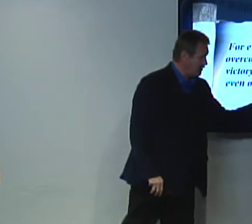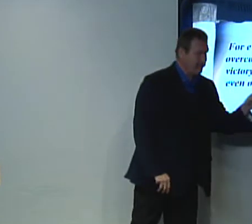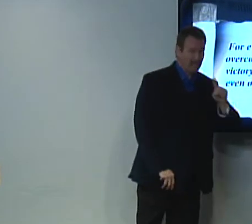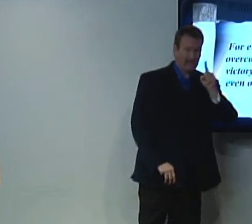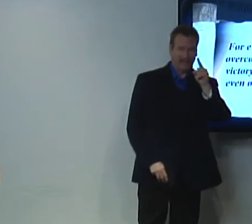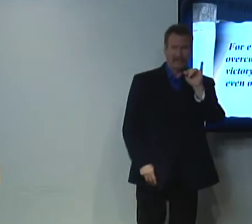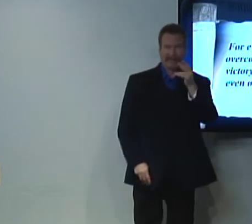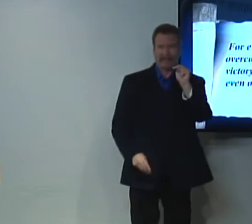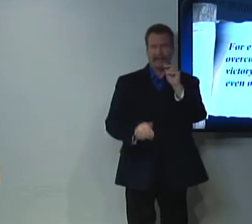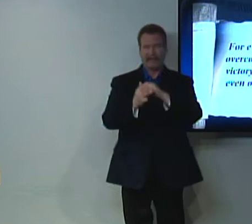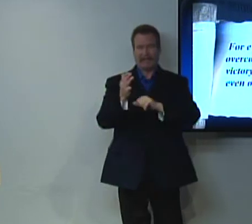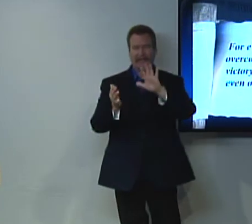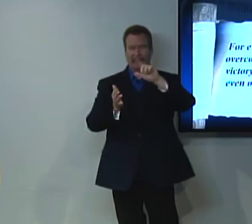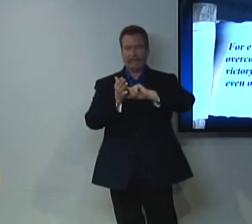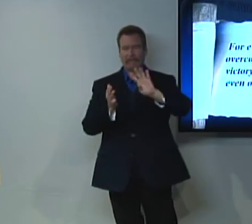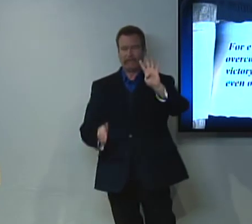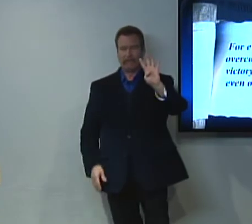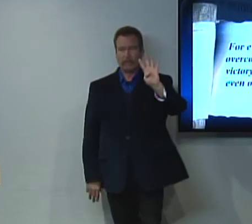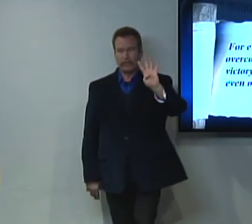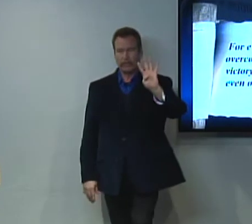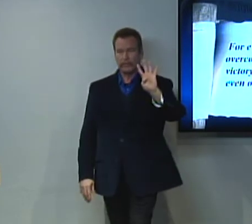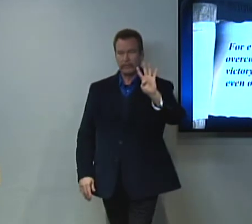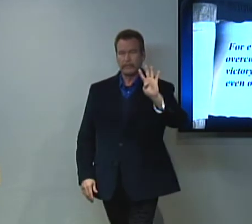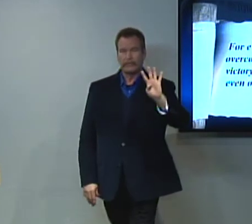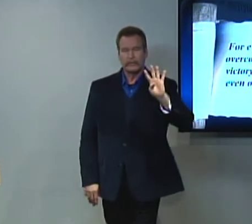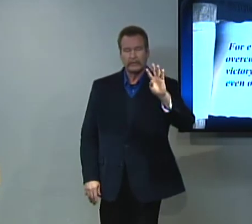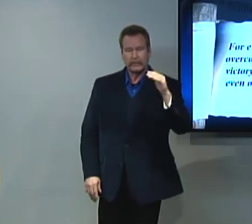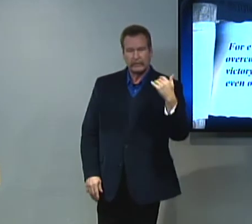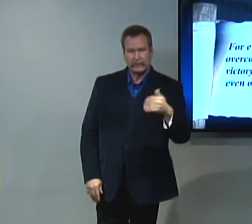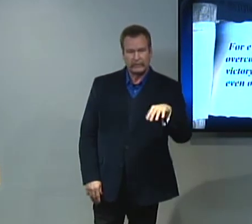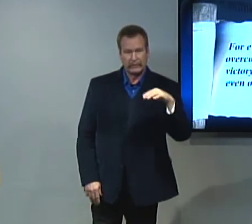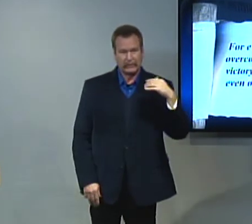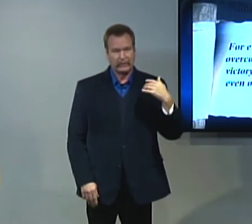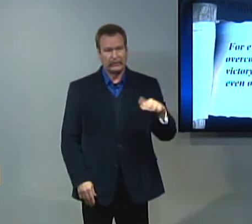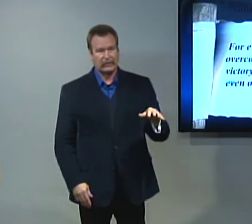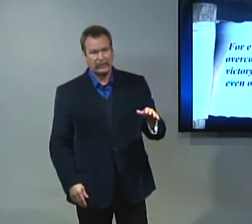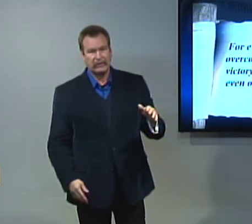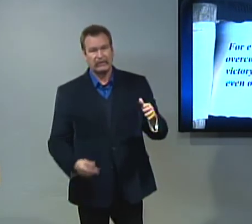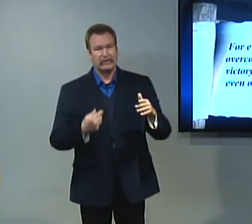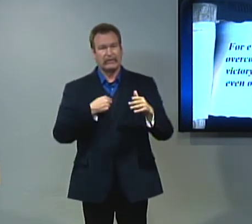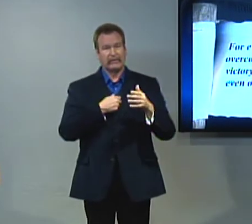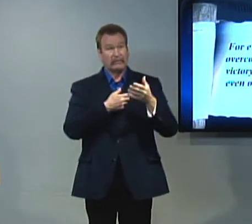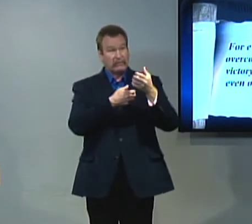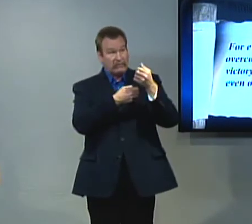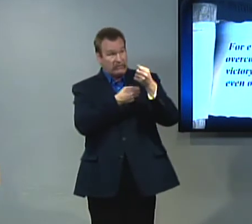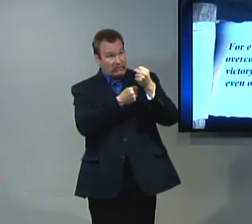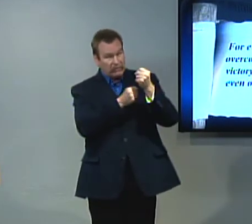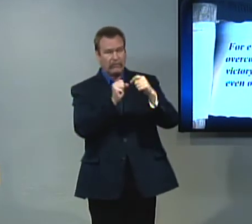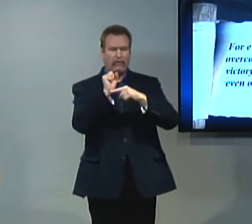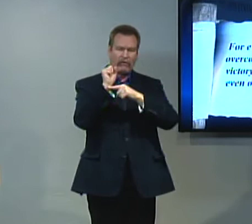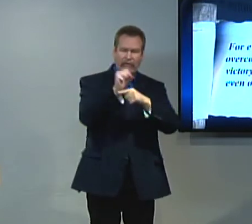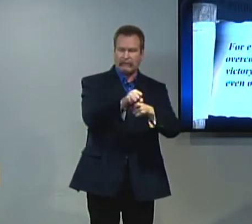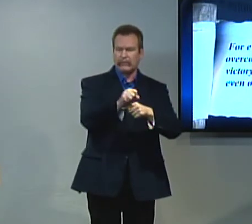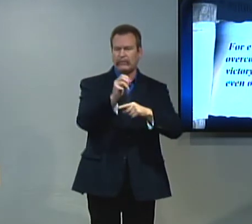Yeah, she has, because she... From 1 John chapter 5, verse 4. She just said no.